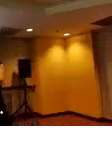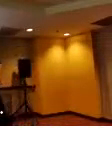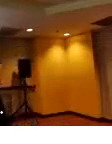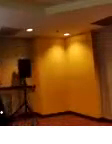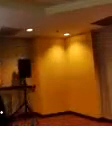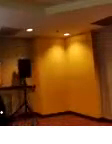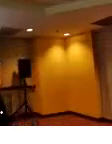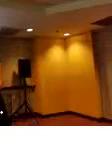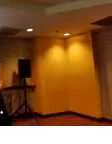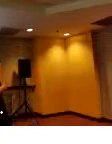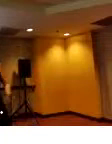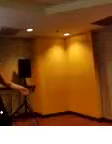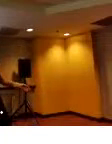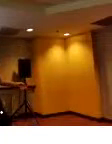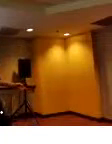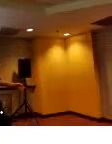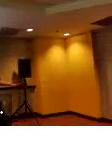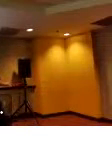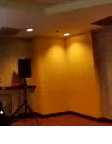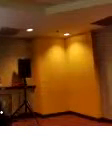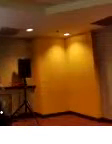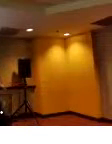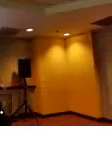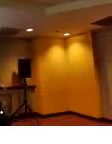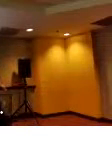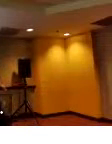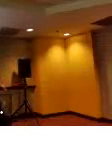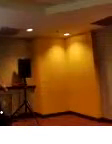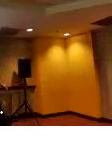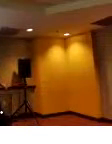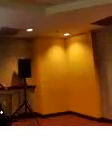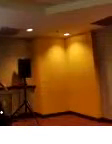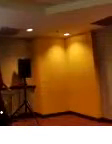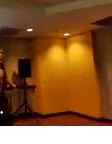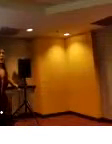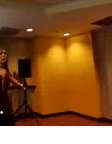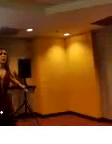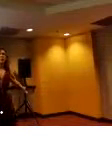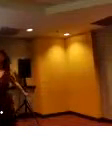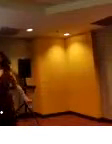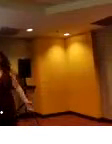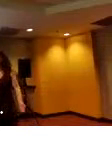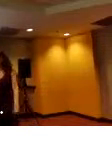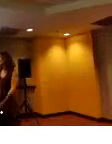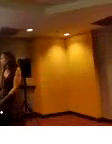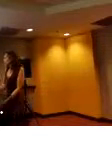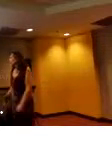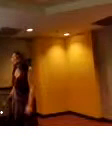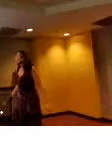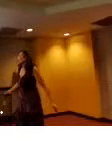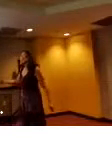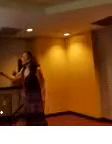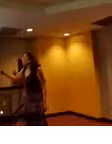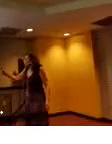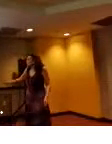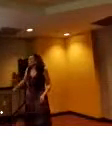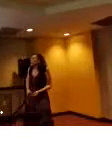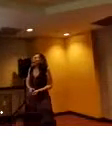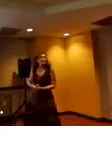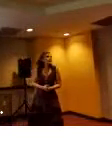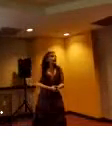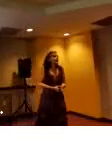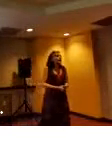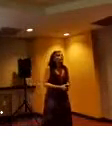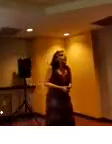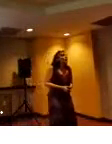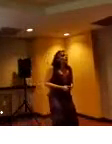who are in a separate category than who? Who? What other human being? Okay, so